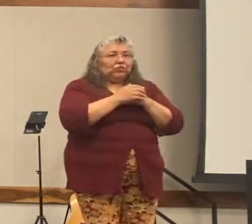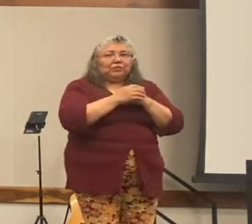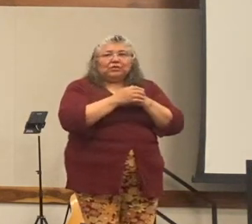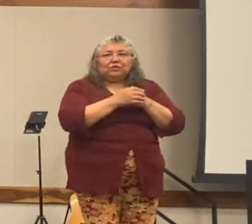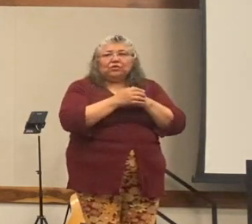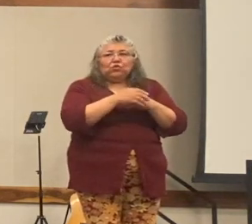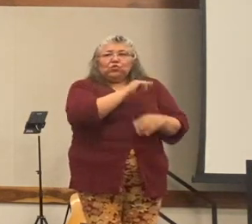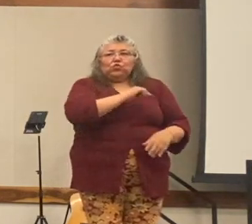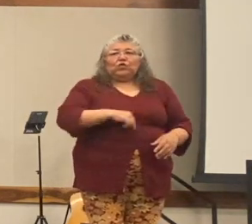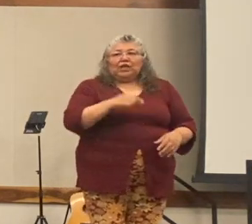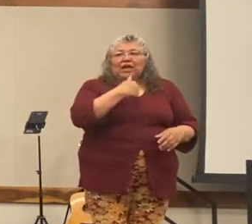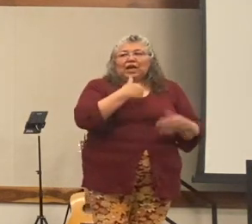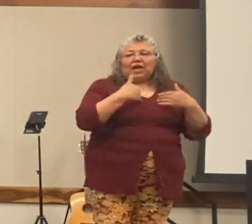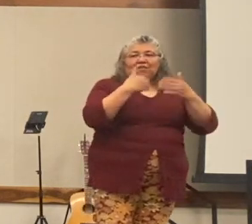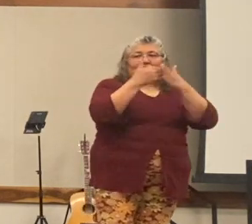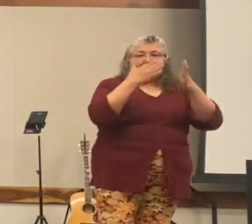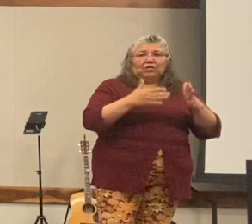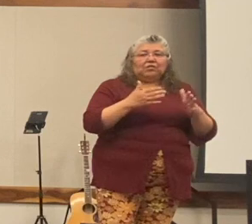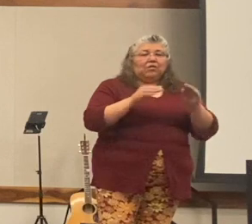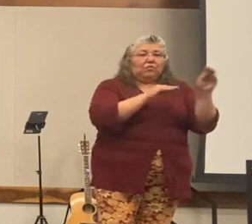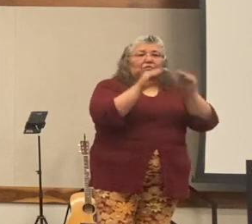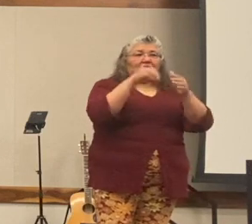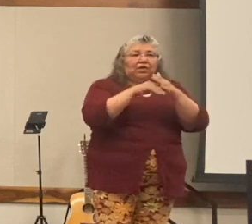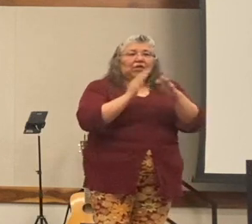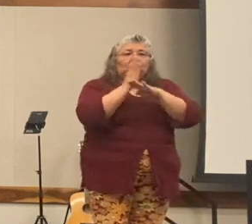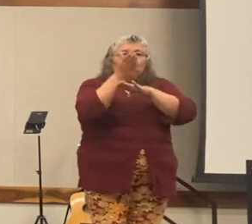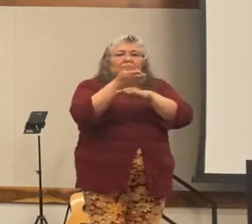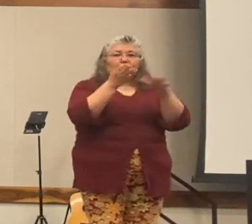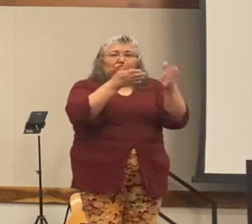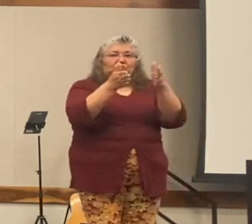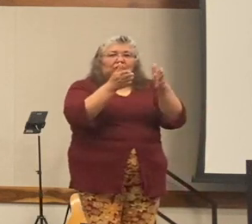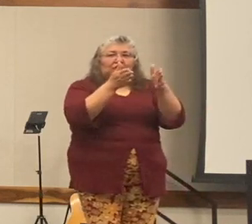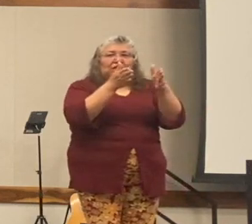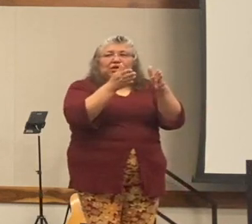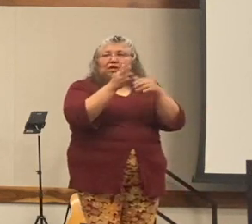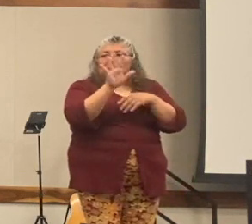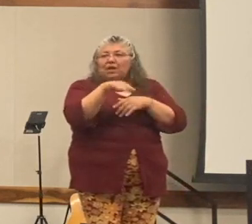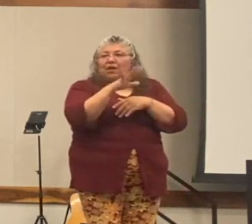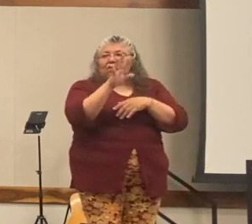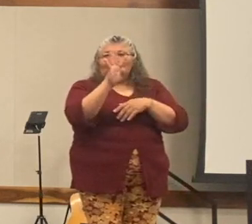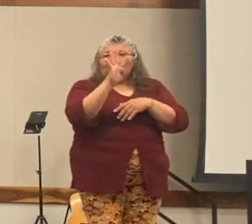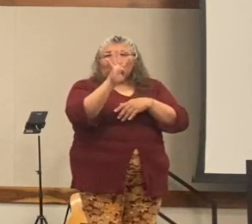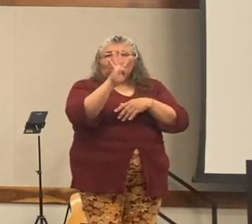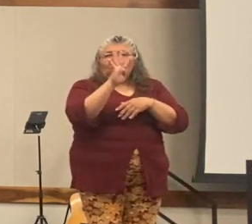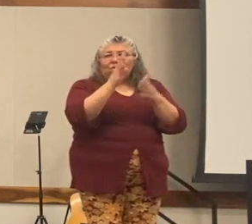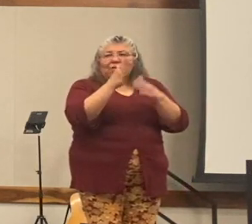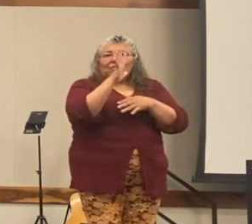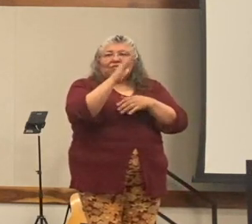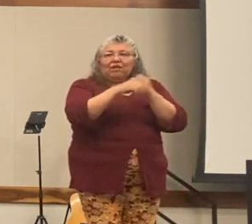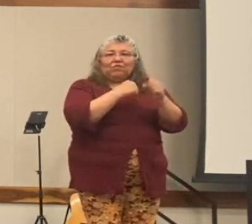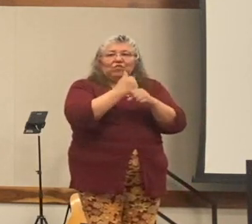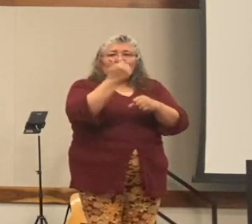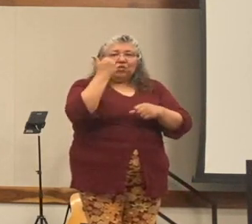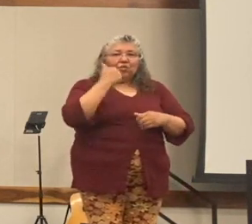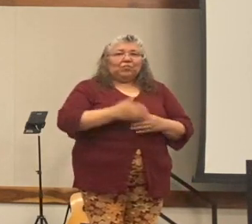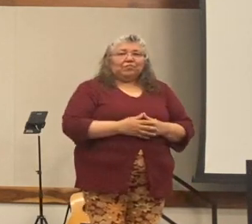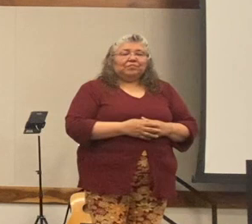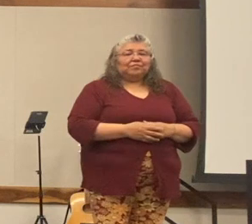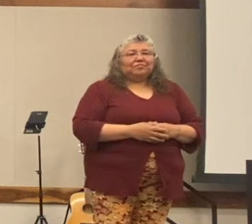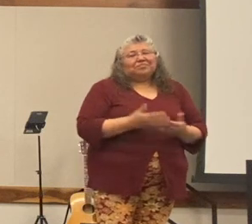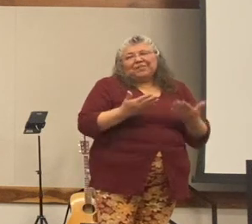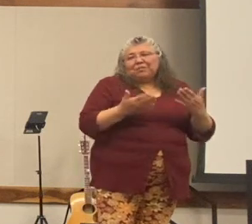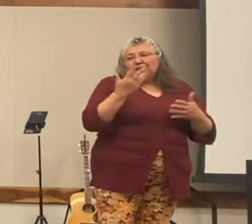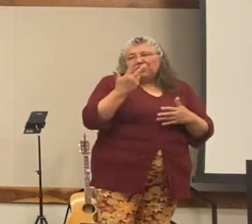I have these neighbors who moved in across the street from our house about 4 or 5 years ago. Okay? No,